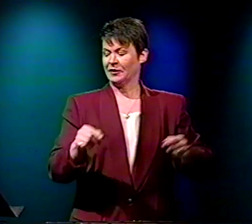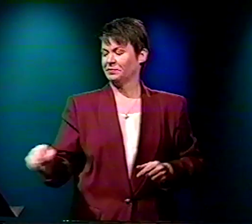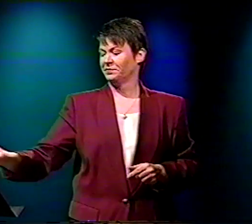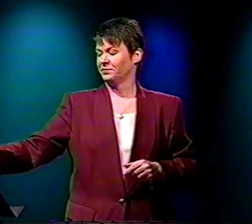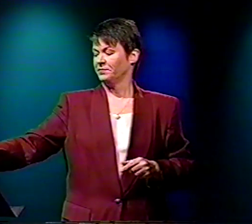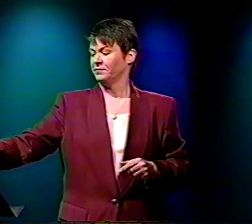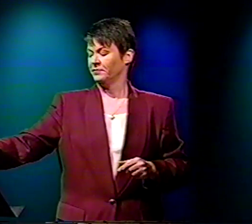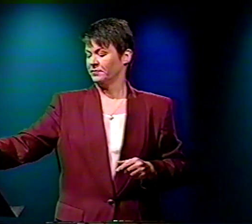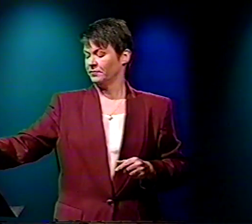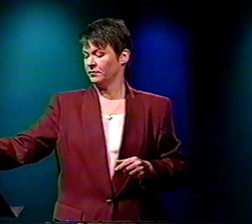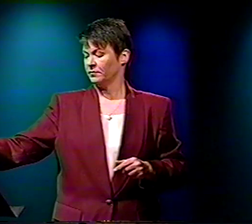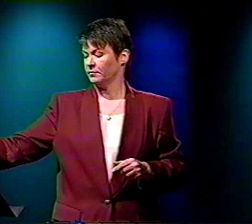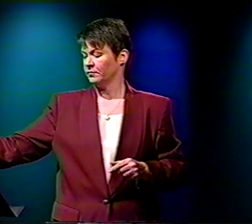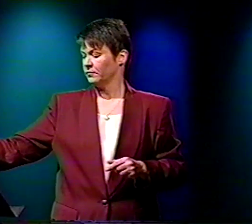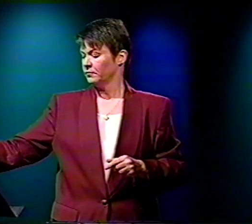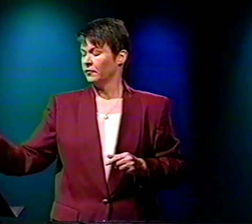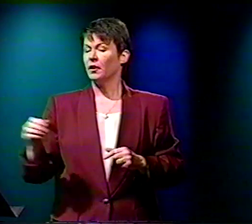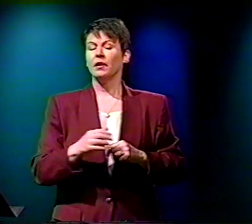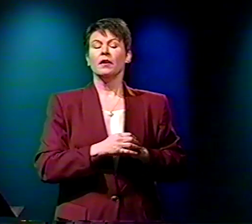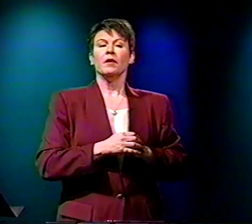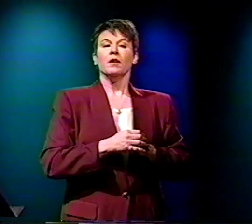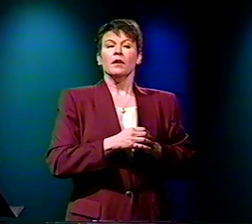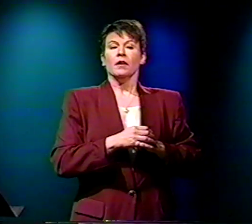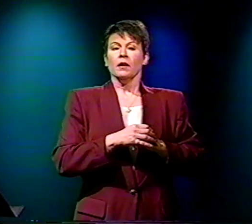too. So ambivalence occurs on both sides.